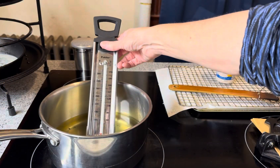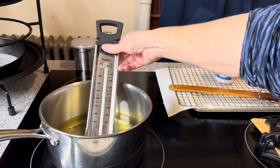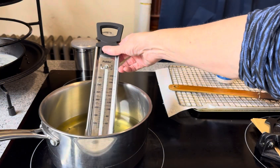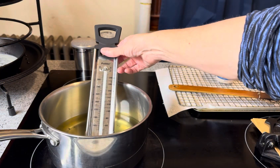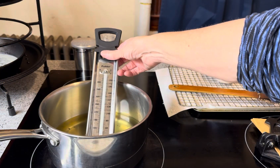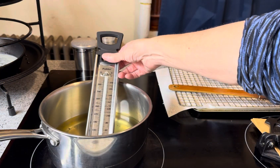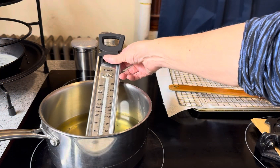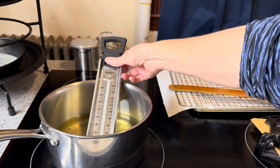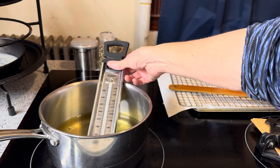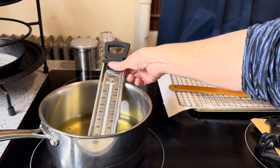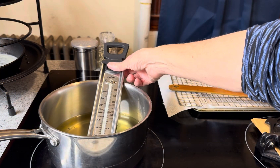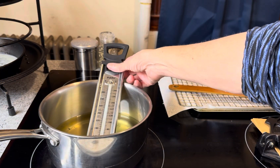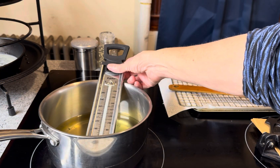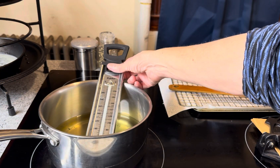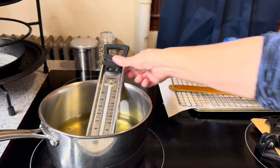time.